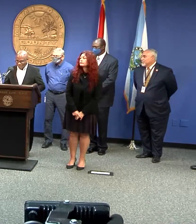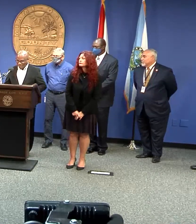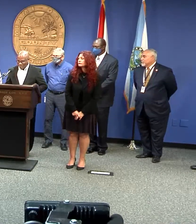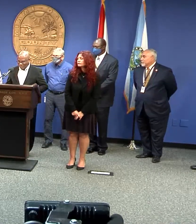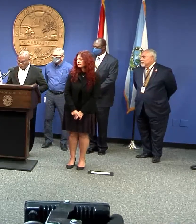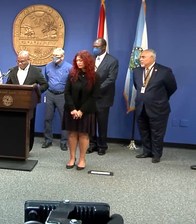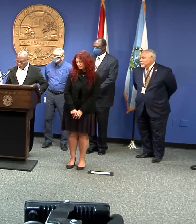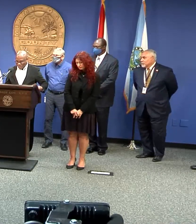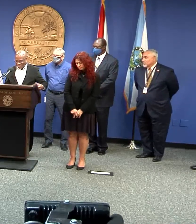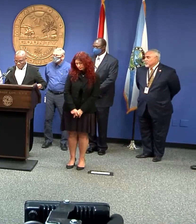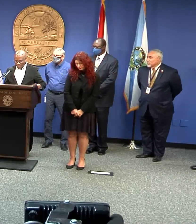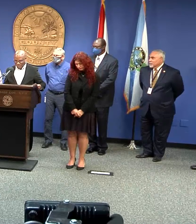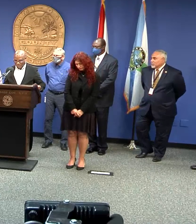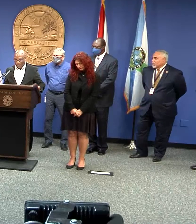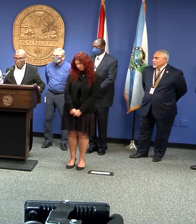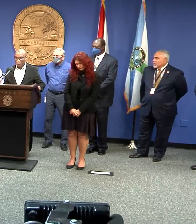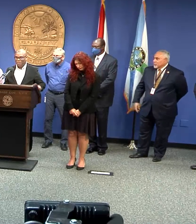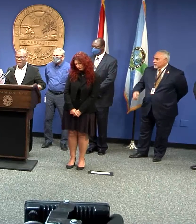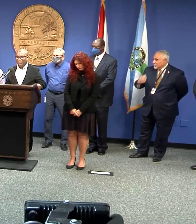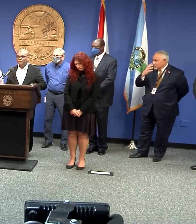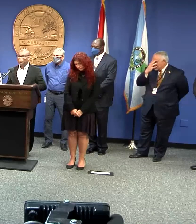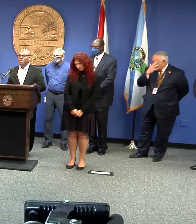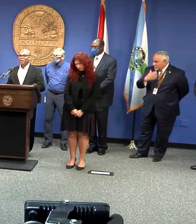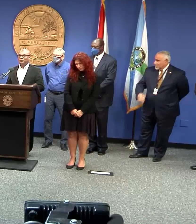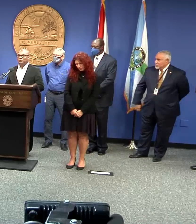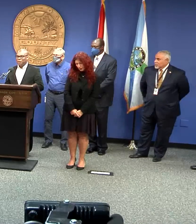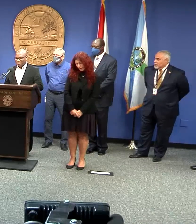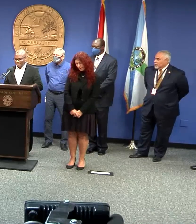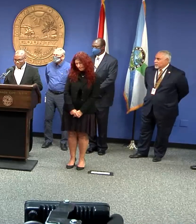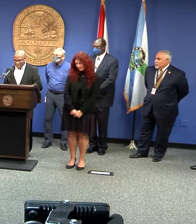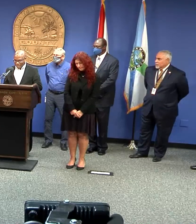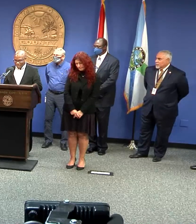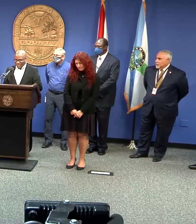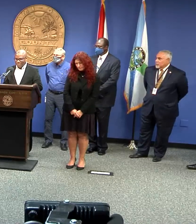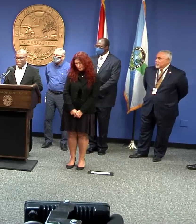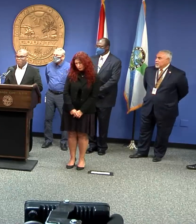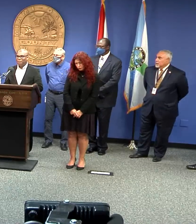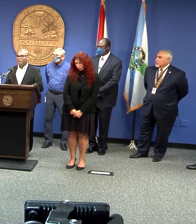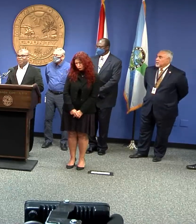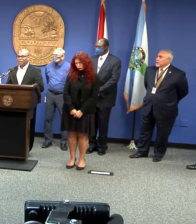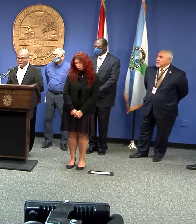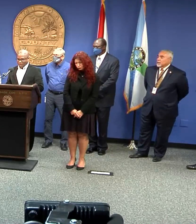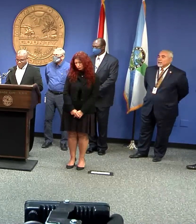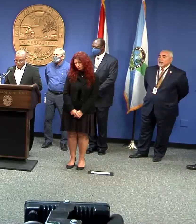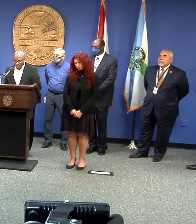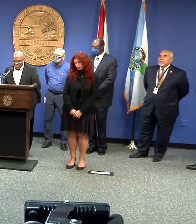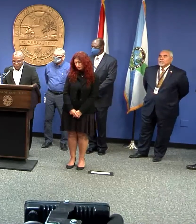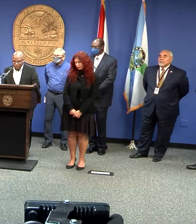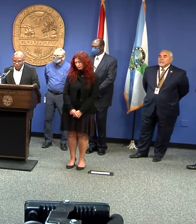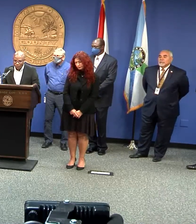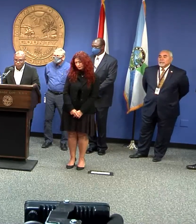Ici Lionel Lerobeau, département communication contre Miami-Dade. Je parle pour nous essentiel sa mère,